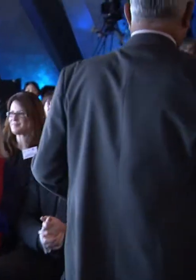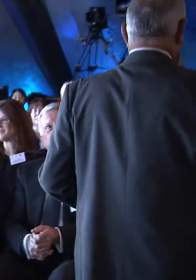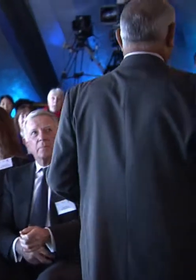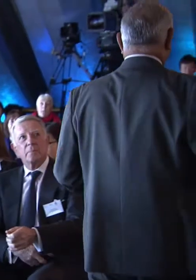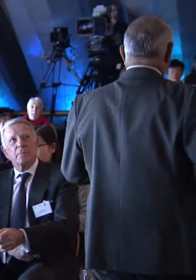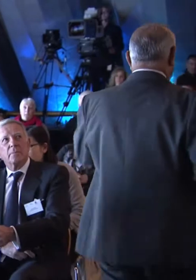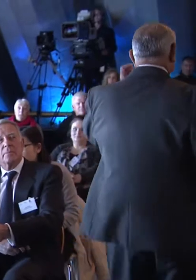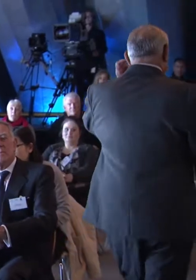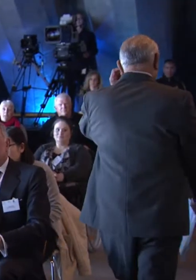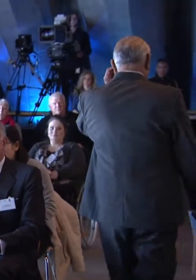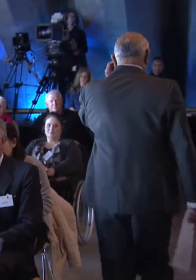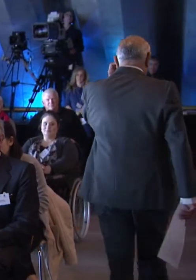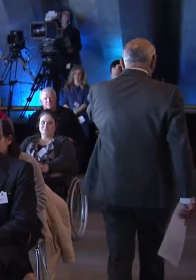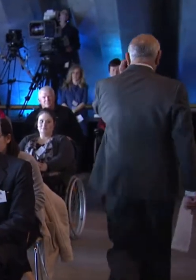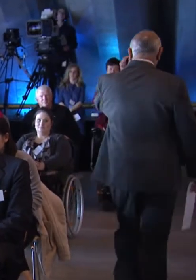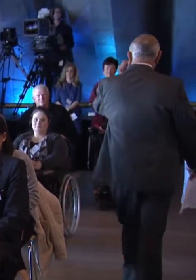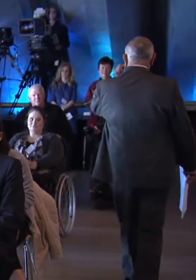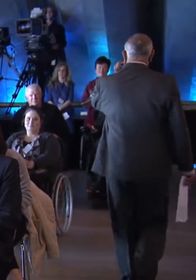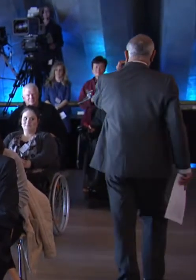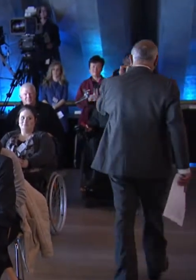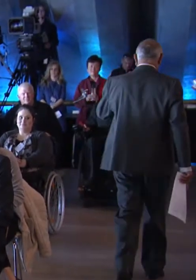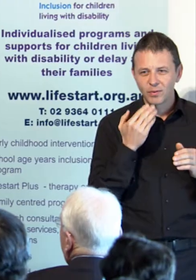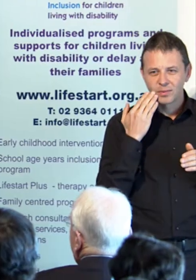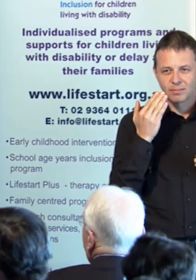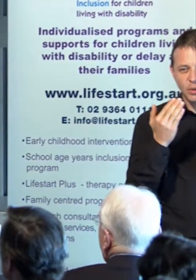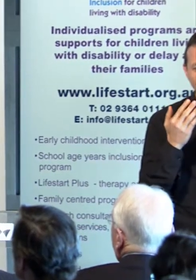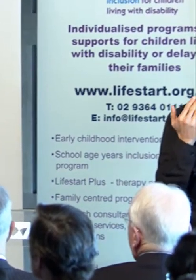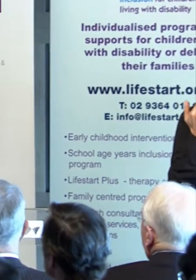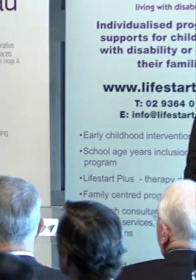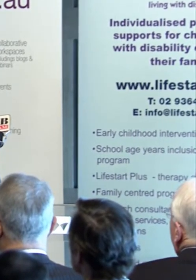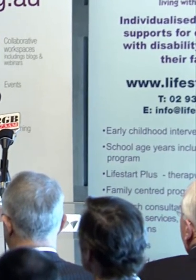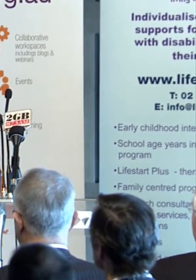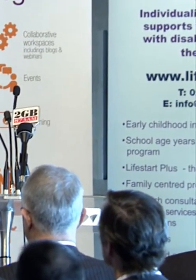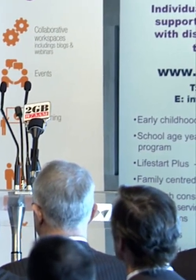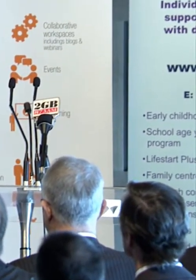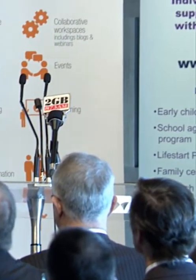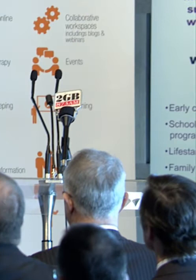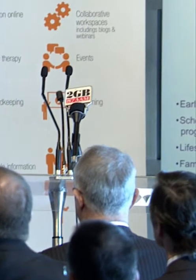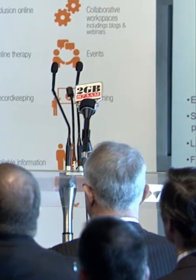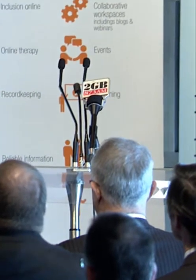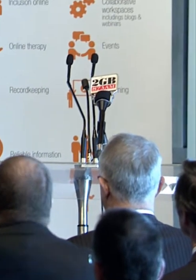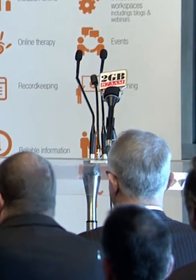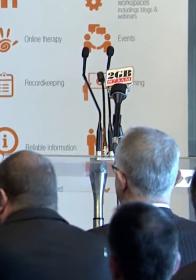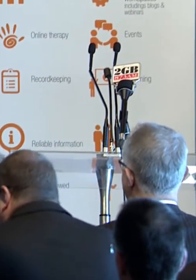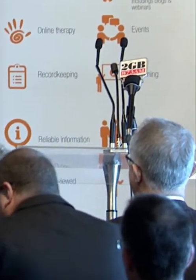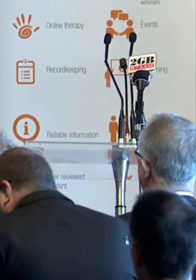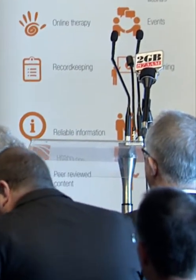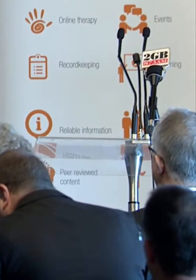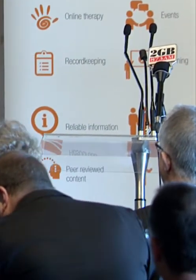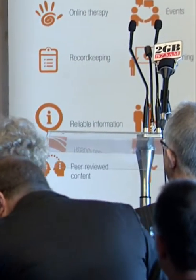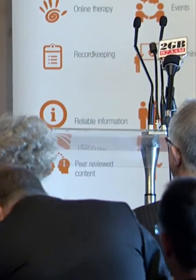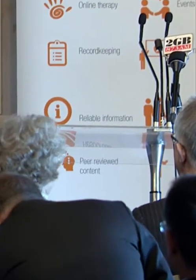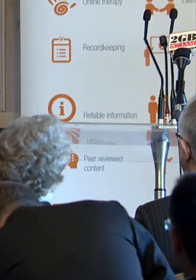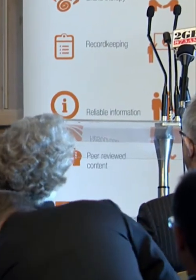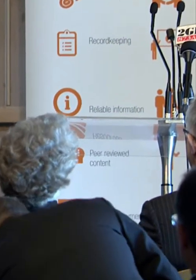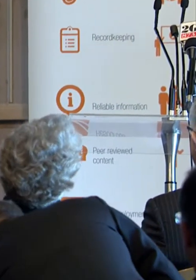Thank you, Uncle Ray. That was a beautiful welcome. OI has been built as a platform to bring